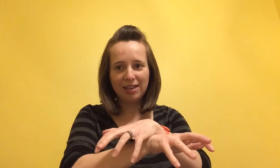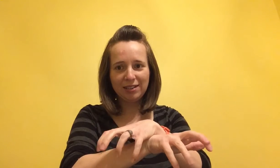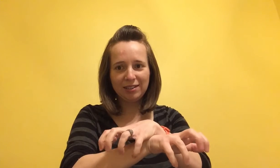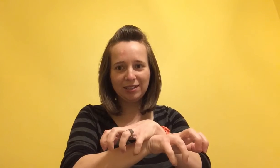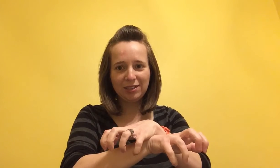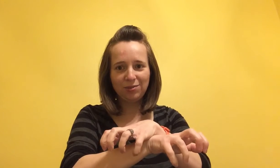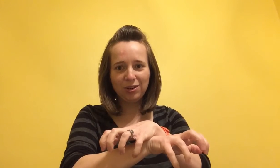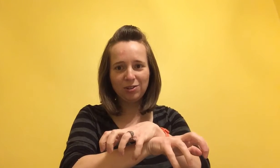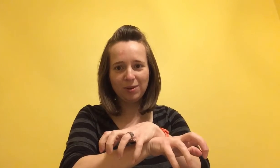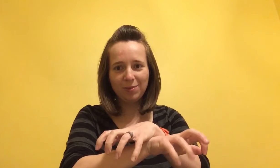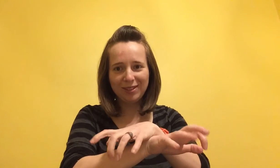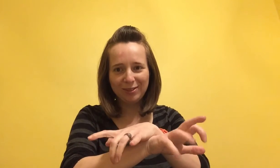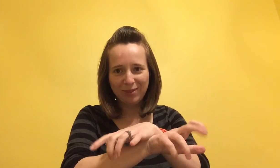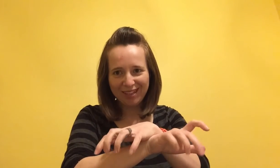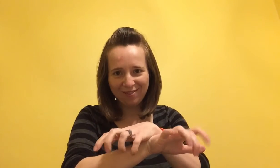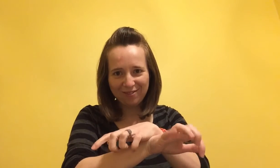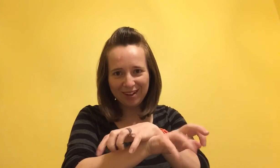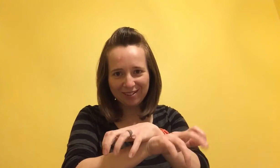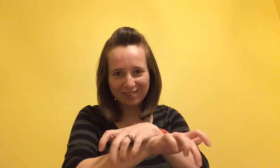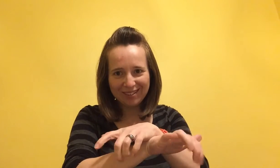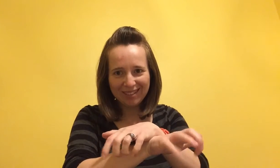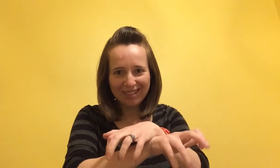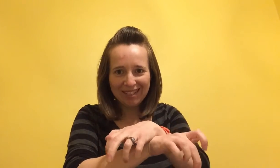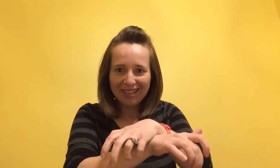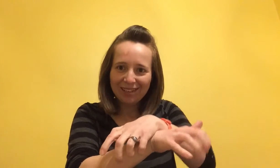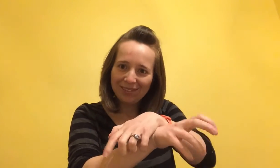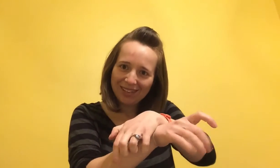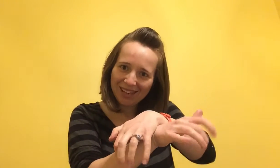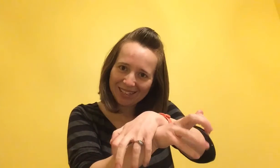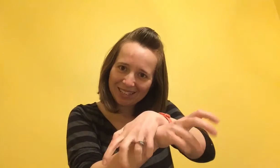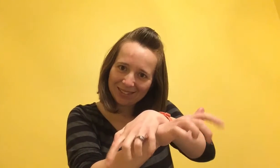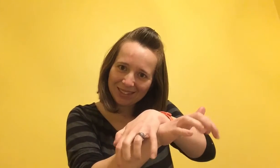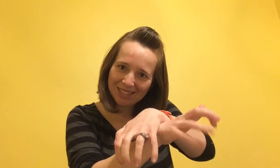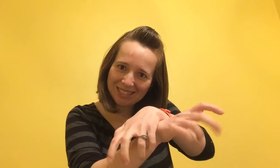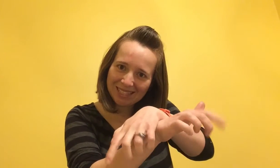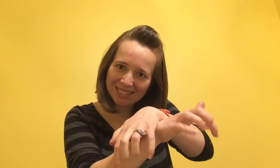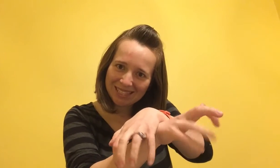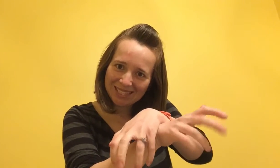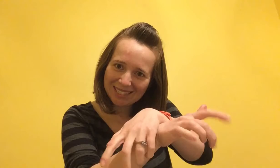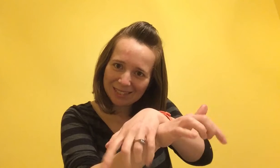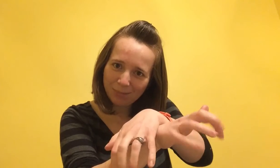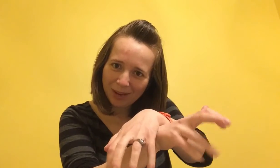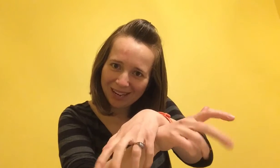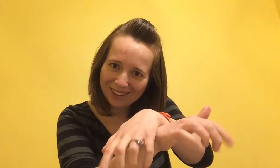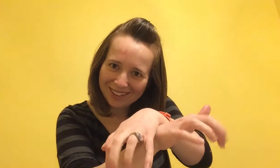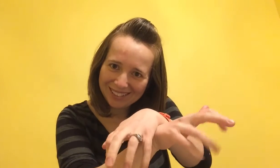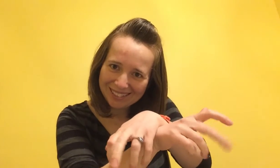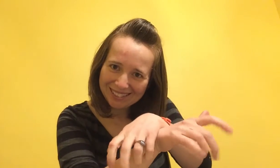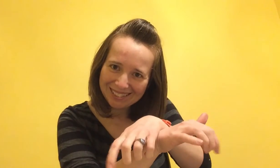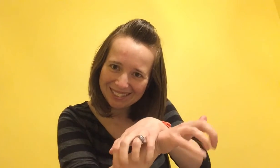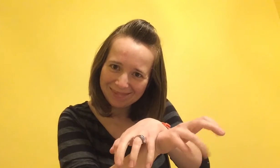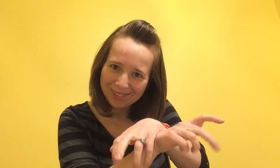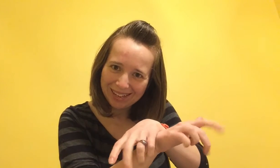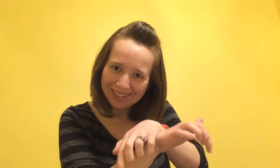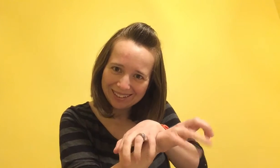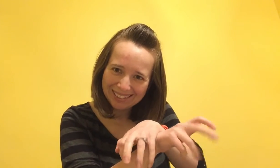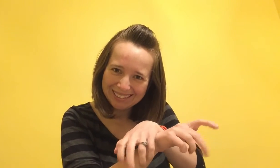of scrunch them up a little bit and wiggle. If you can't guess what this is spider. Spider.